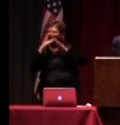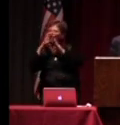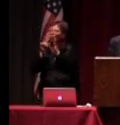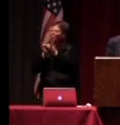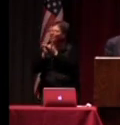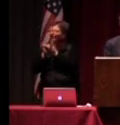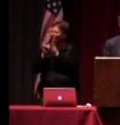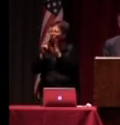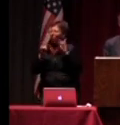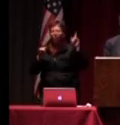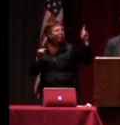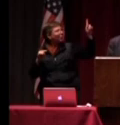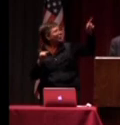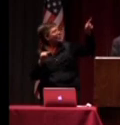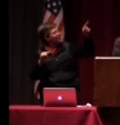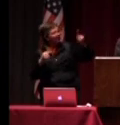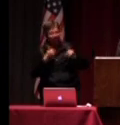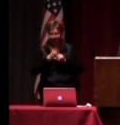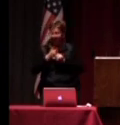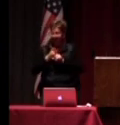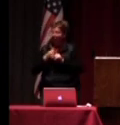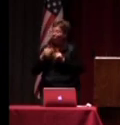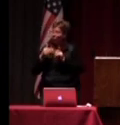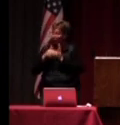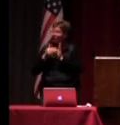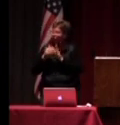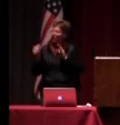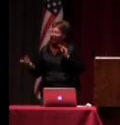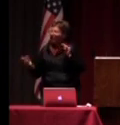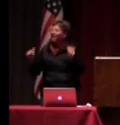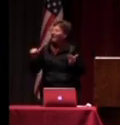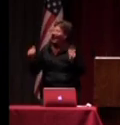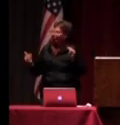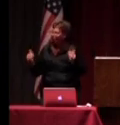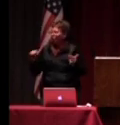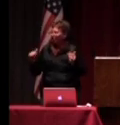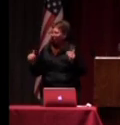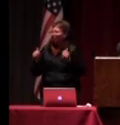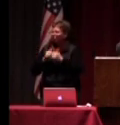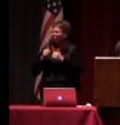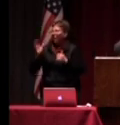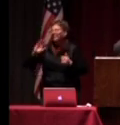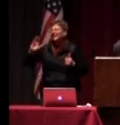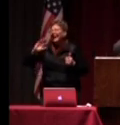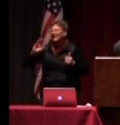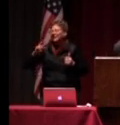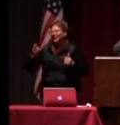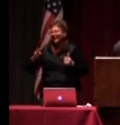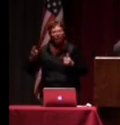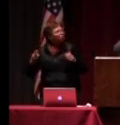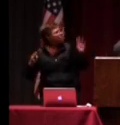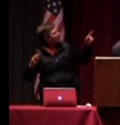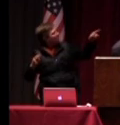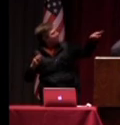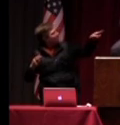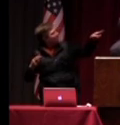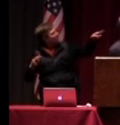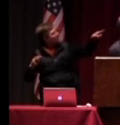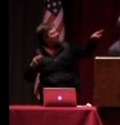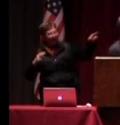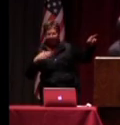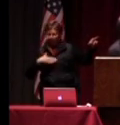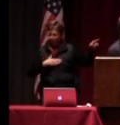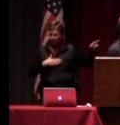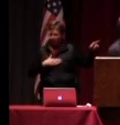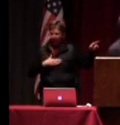the newspaper right there. He was frequently compared to figures from classical history and myth, as in the illustration you see here, Napoleon,